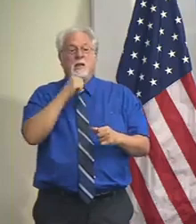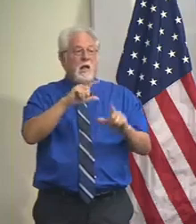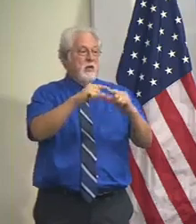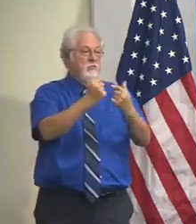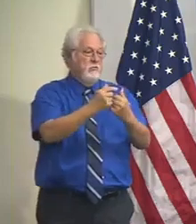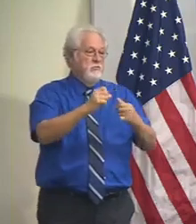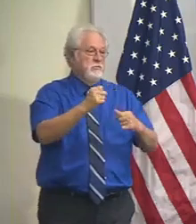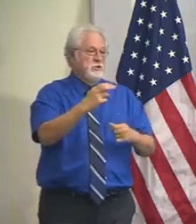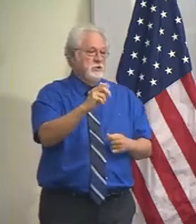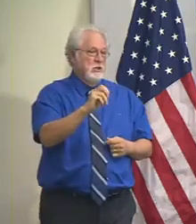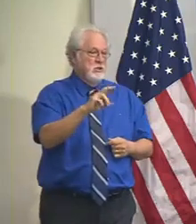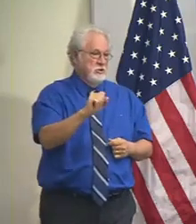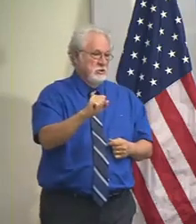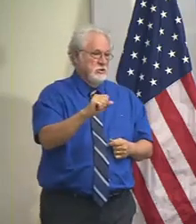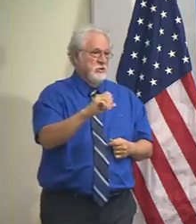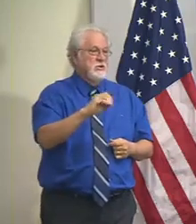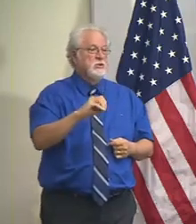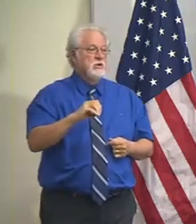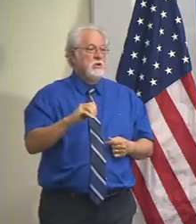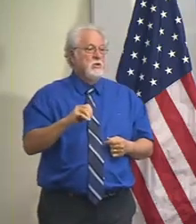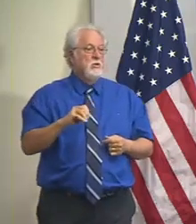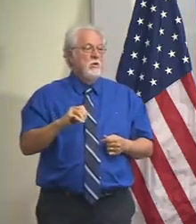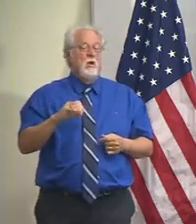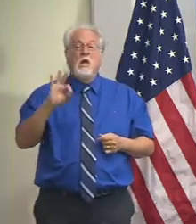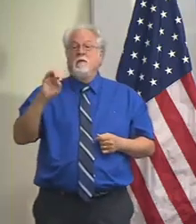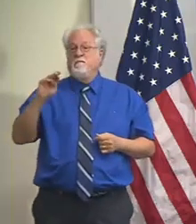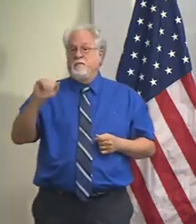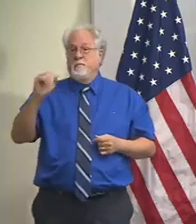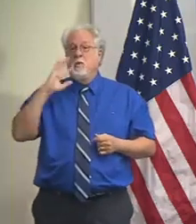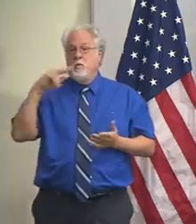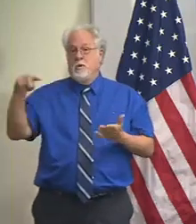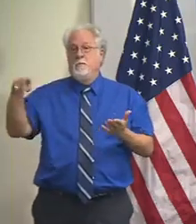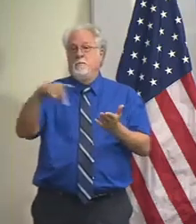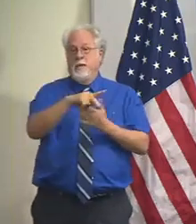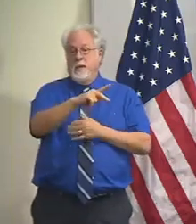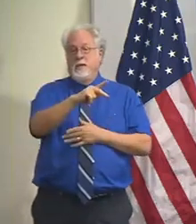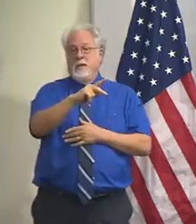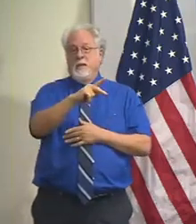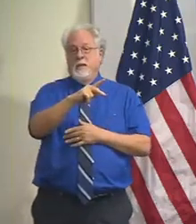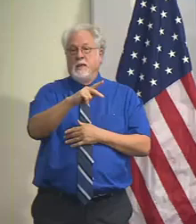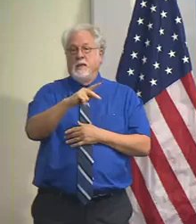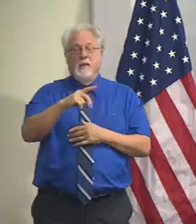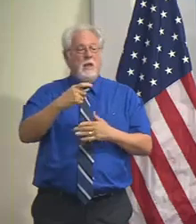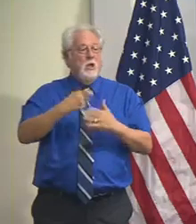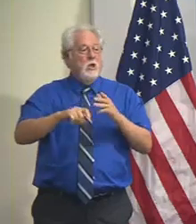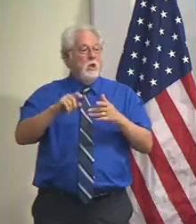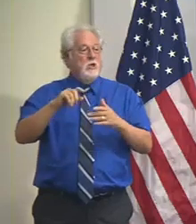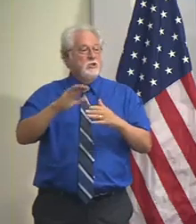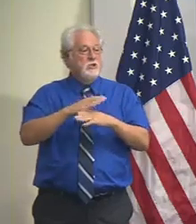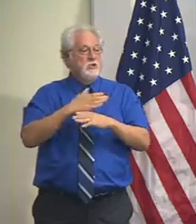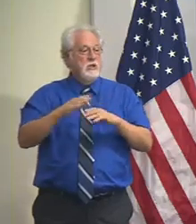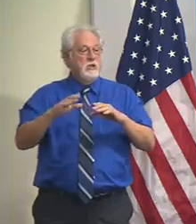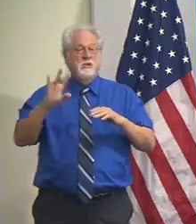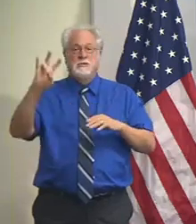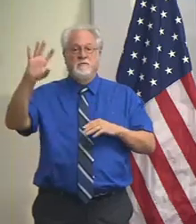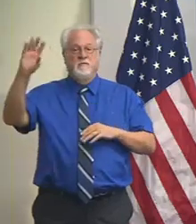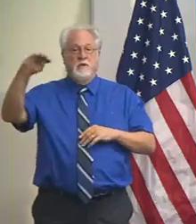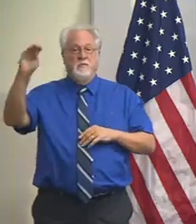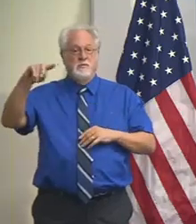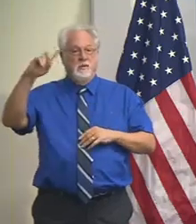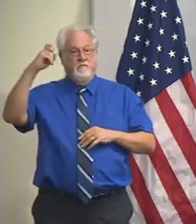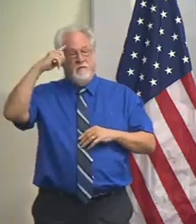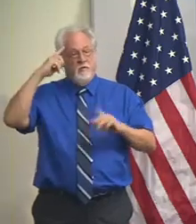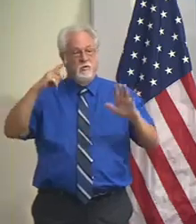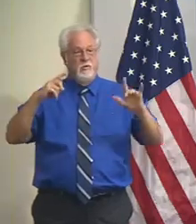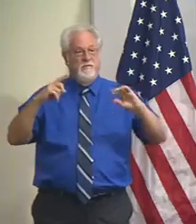non-congregant sheltering, and so this is something that FEMA will be paying. Currently, the cost share is 75% federal, 25%